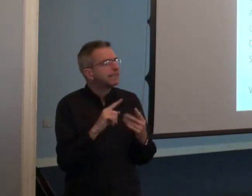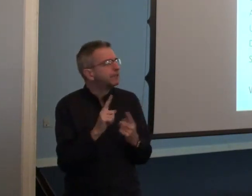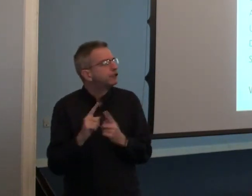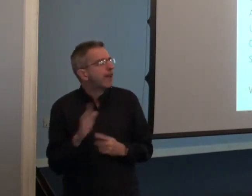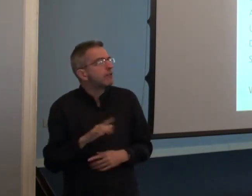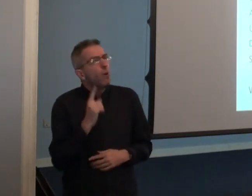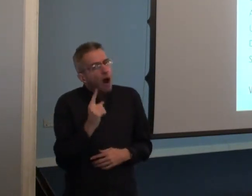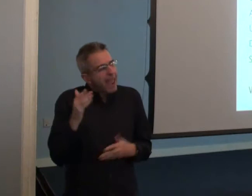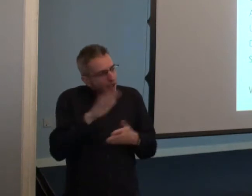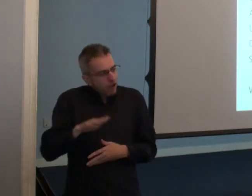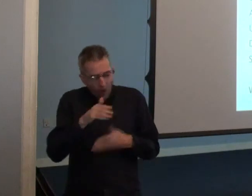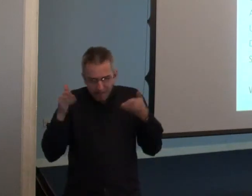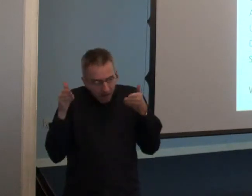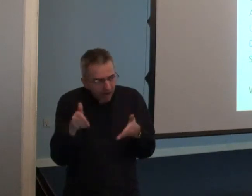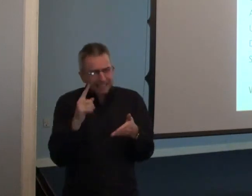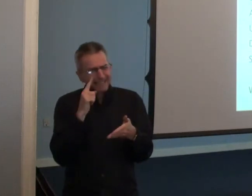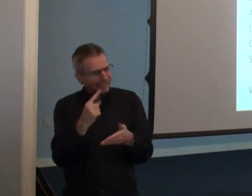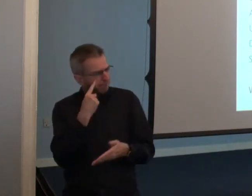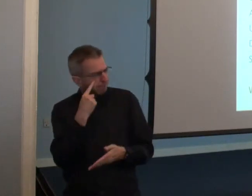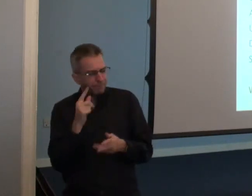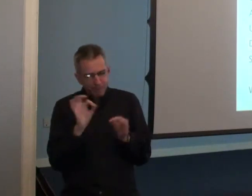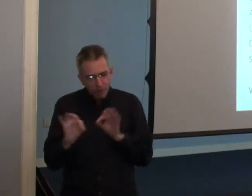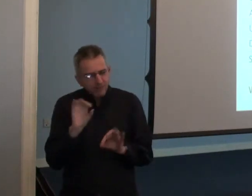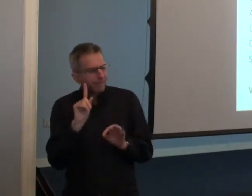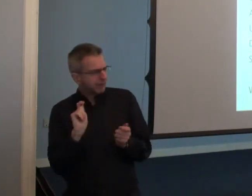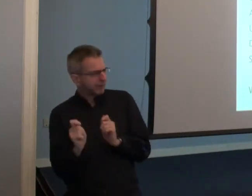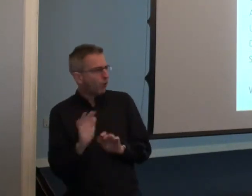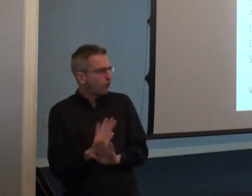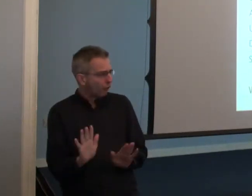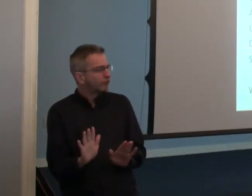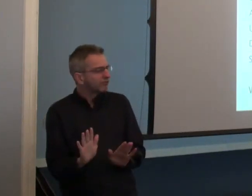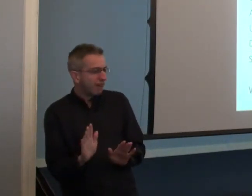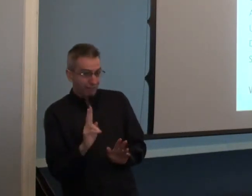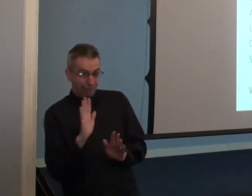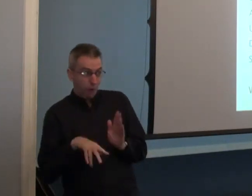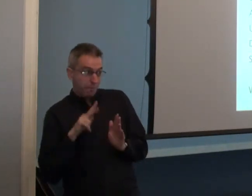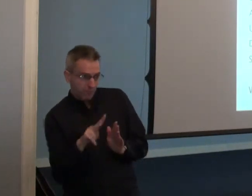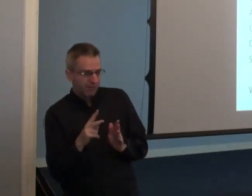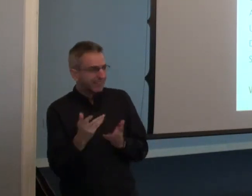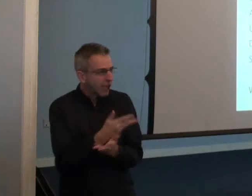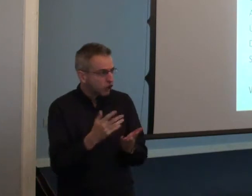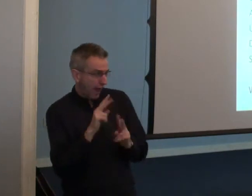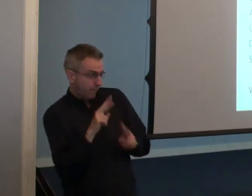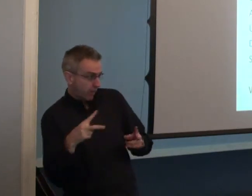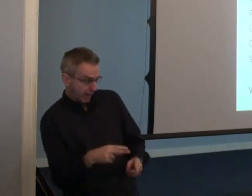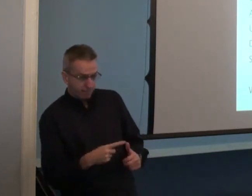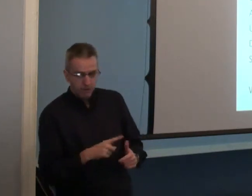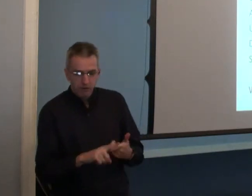just one part of the research. Remember, we looked at a lot of other aspects, but tonight I'm just reporting on one. So there was a lot